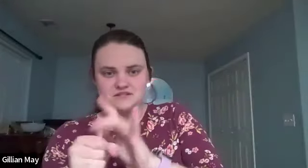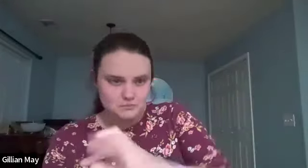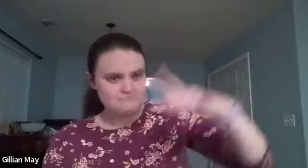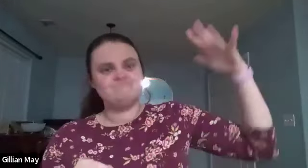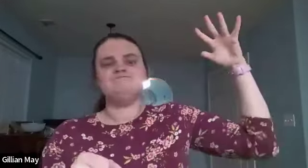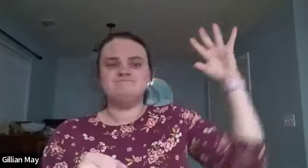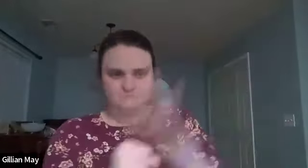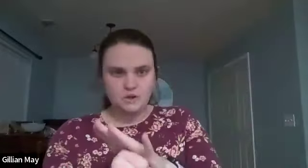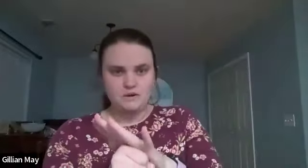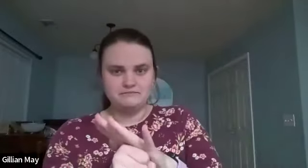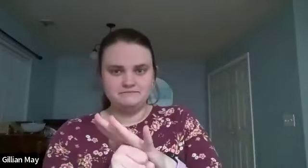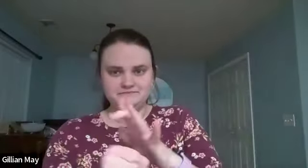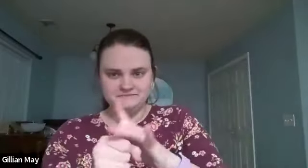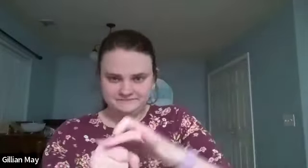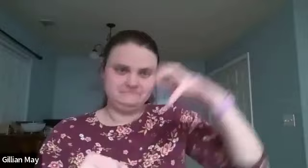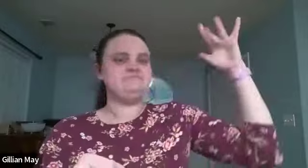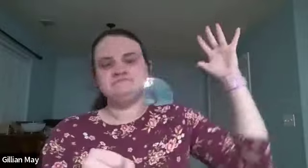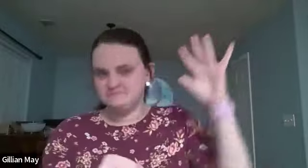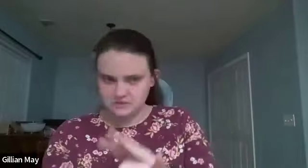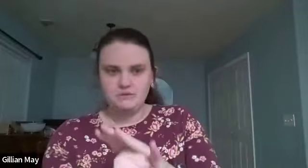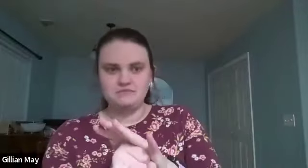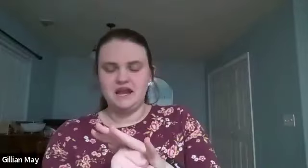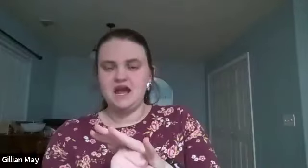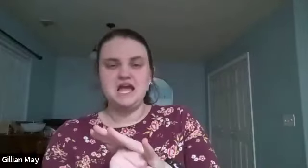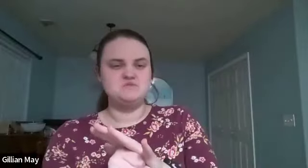So blow up, like I am just,